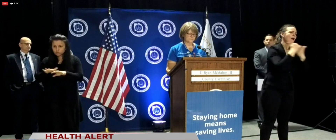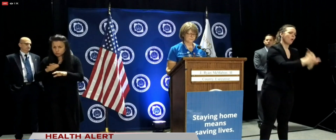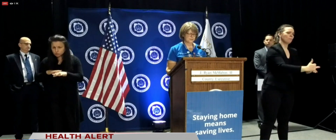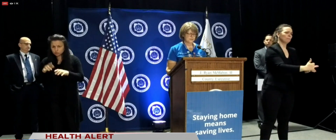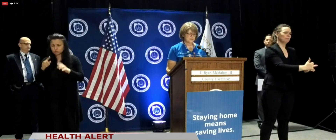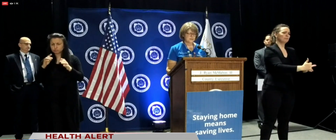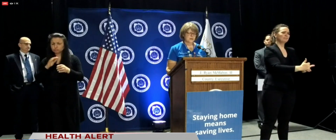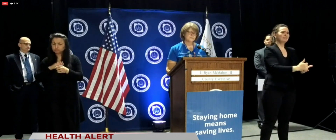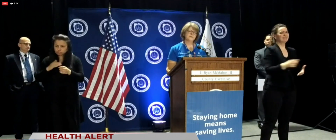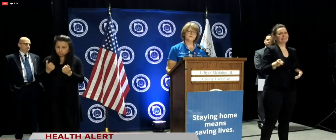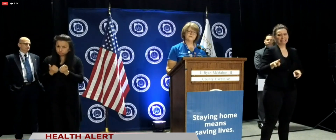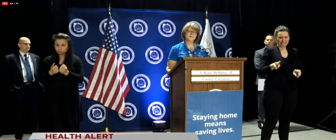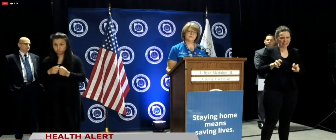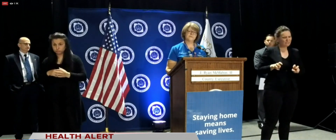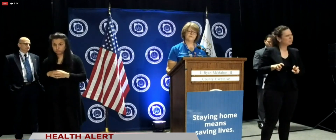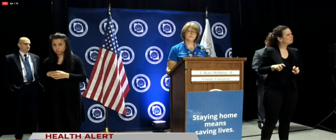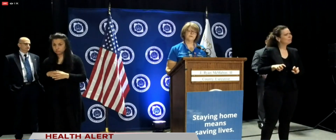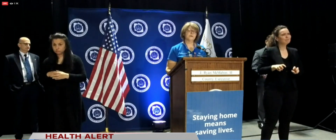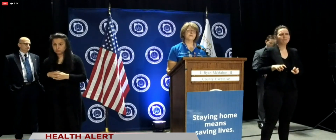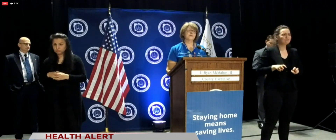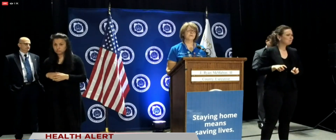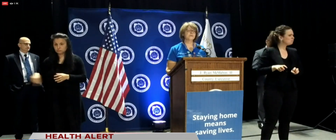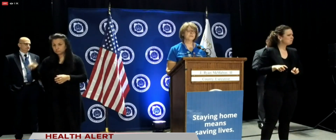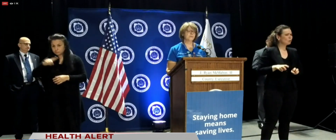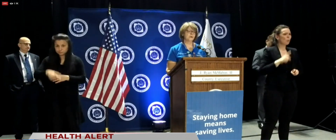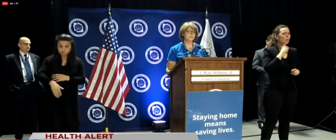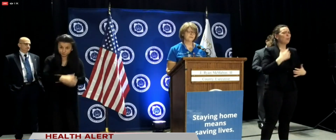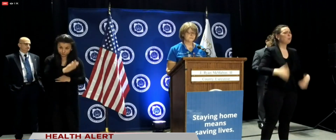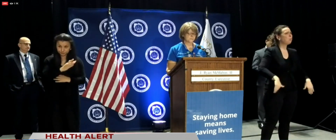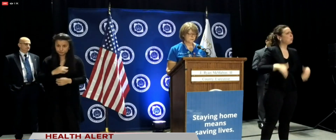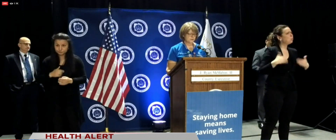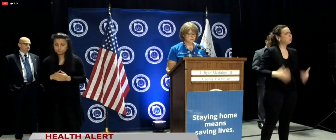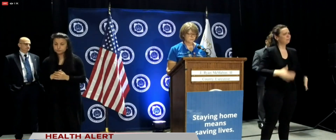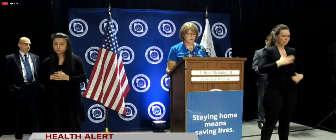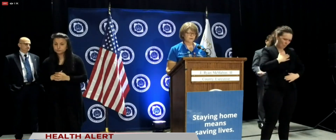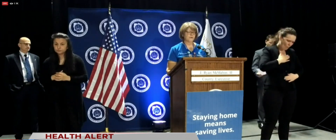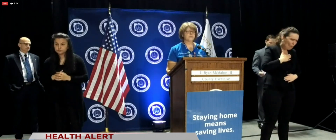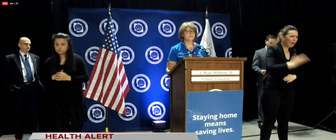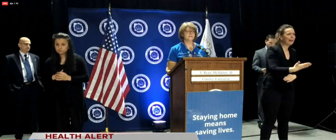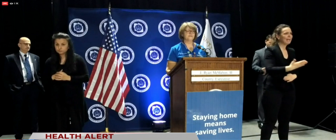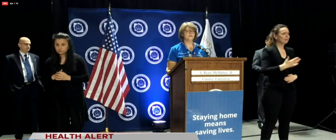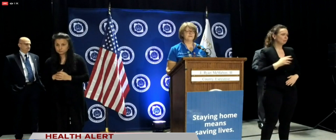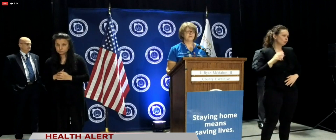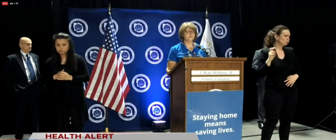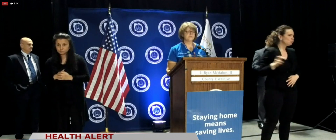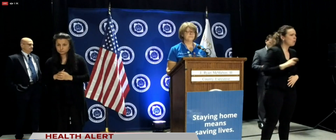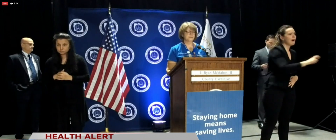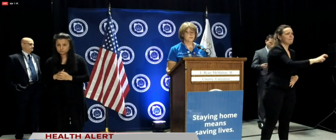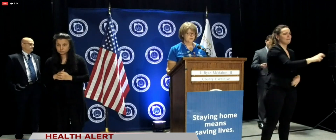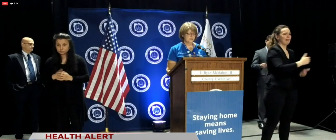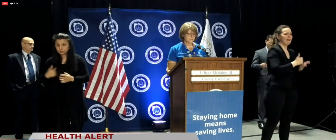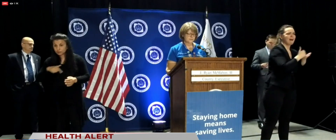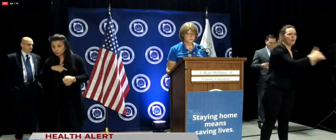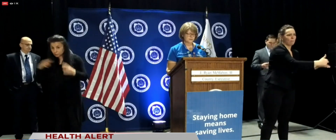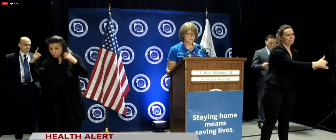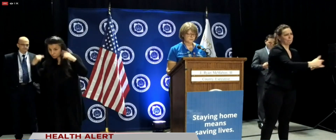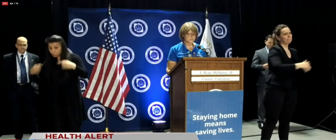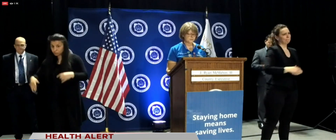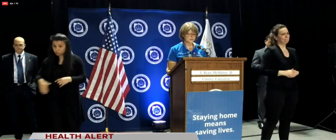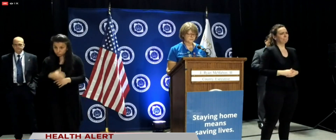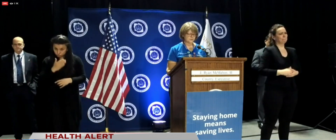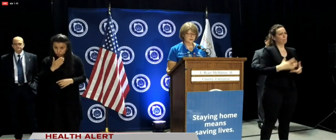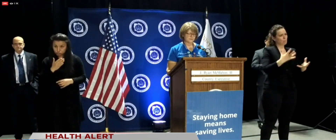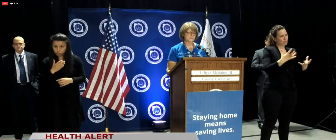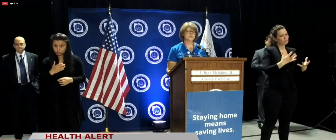staff. Upstate nurses come from across our emergency departments, from all of our intensive care units, and we certainly wish